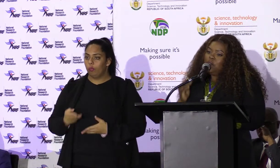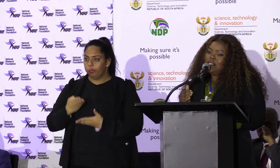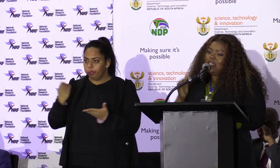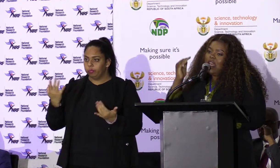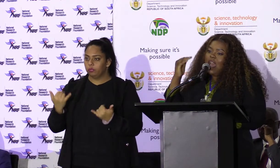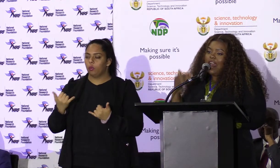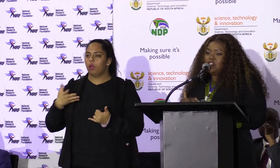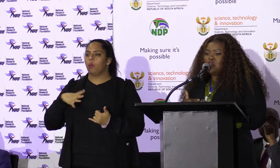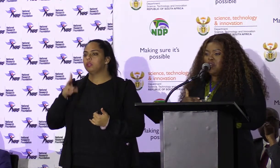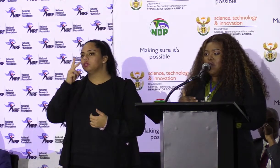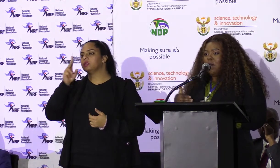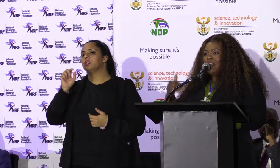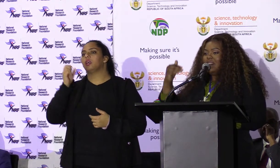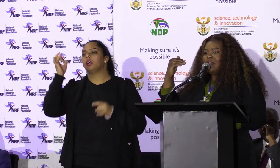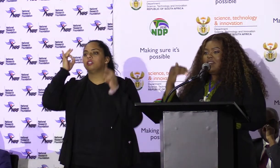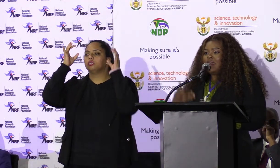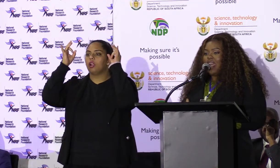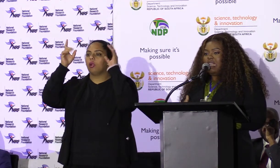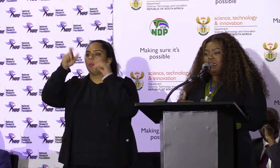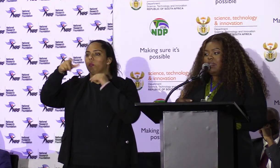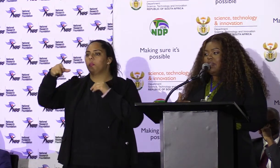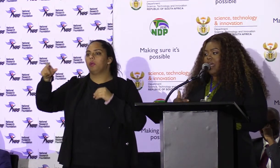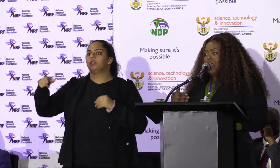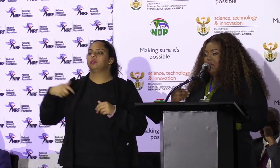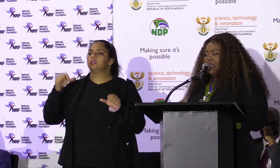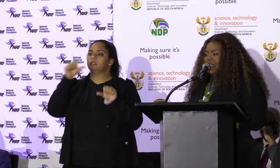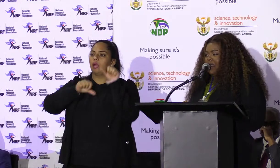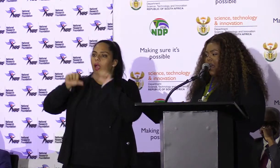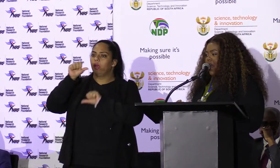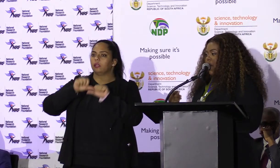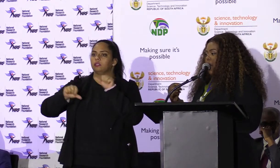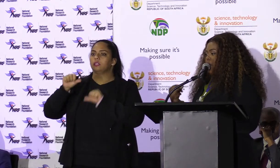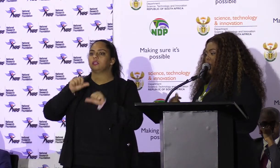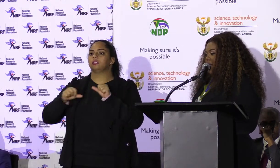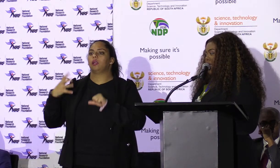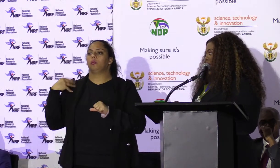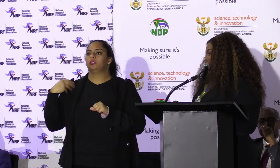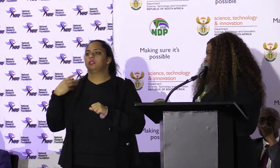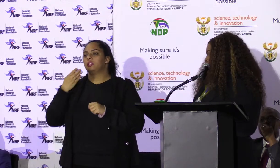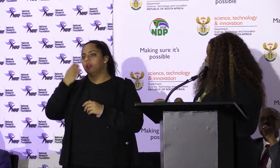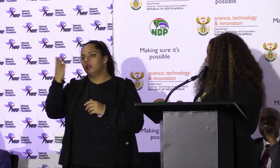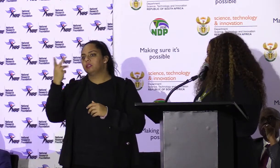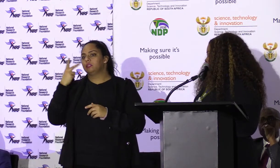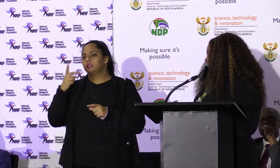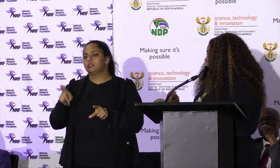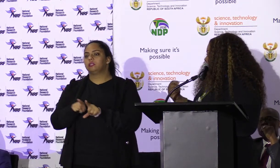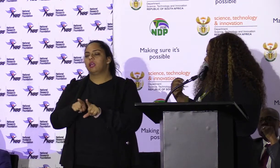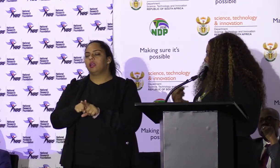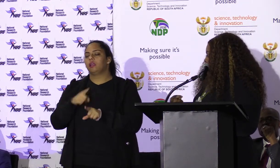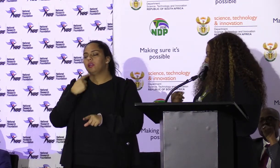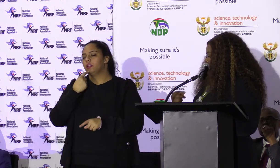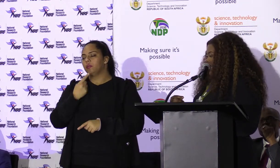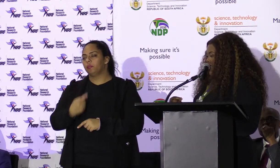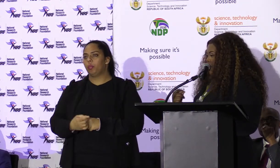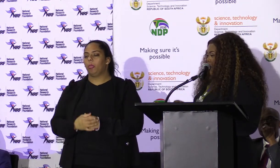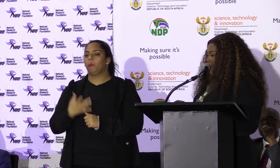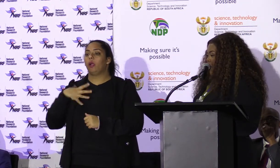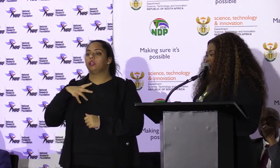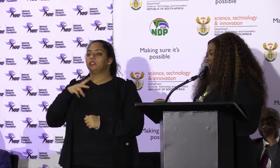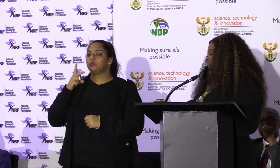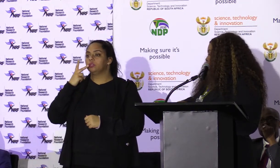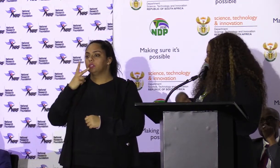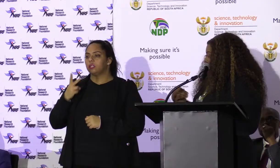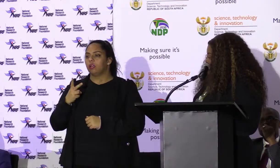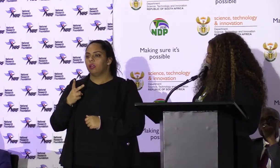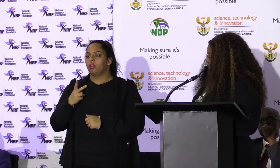will want to see astronomers, scientists, and minister. What we're saying also is that we will want to see